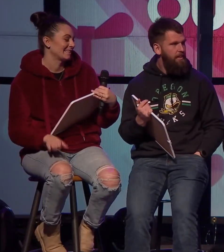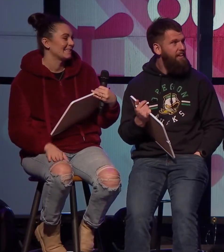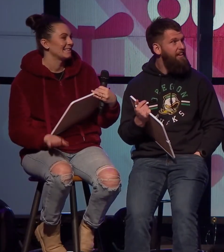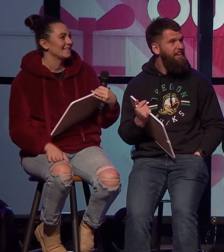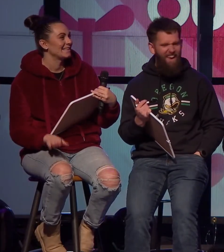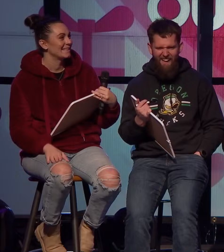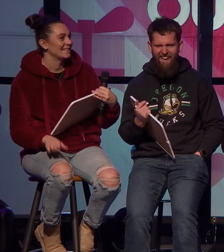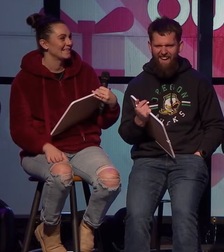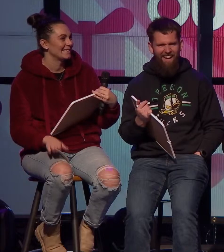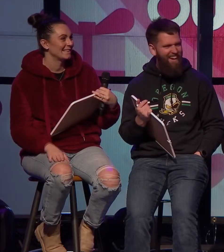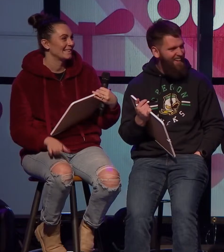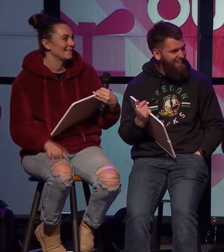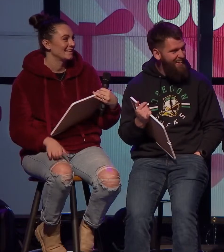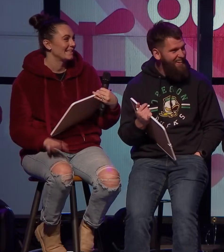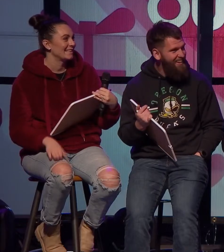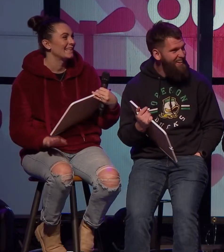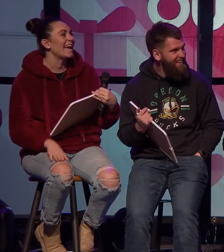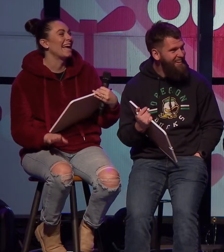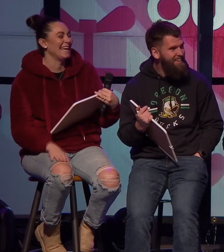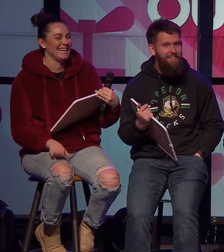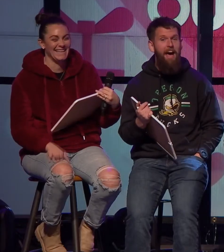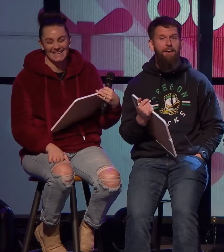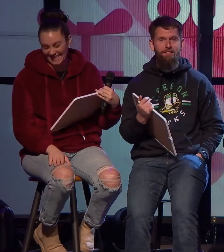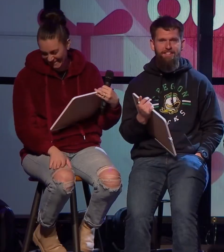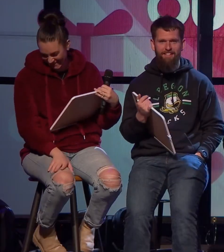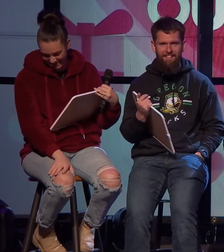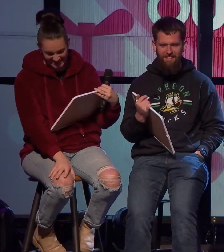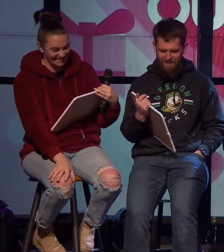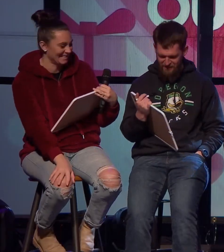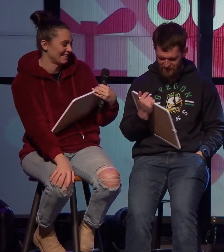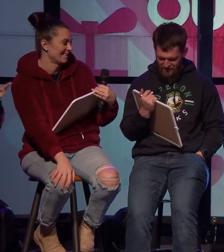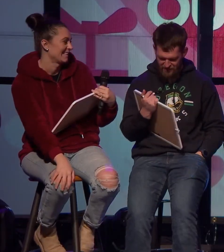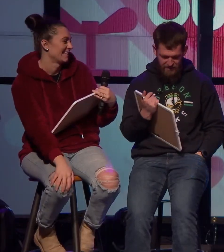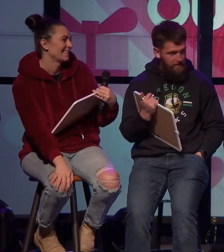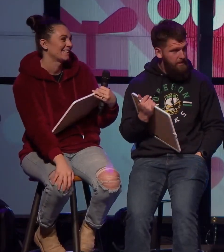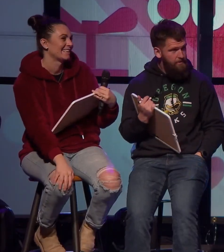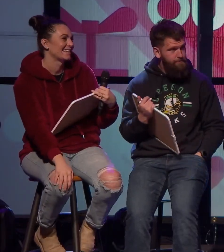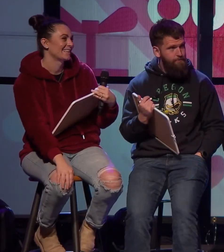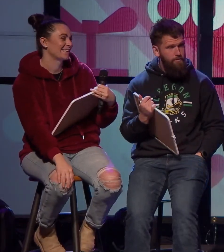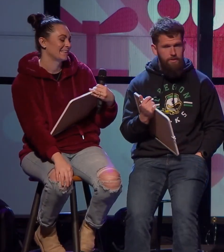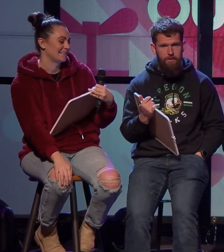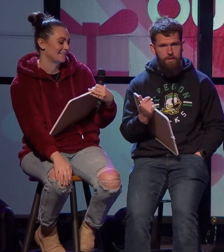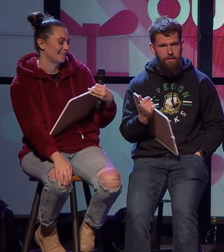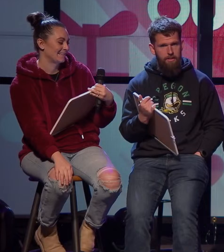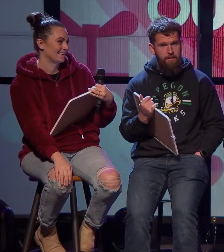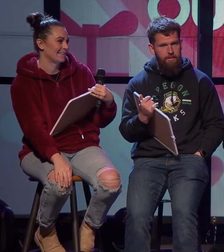1 point for the you know what? 1,000 points for the Wobbies. All right.